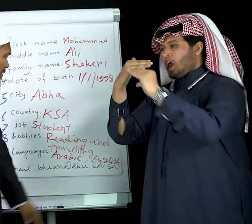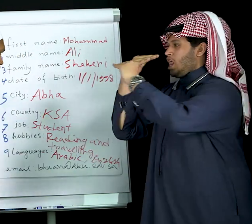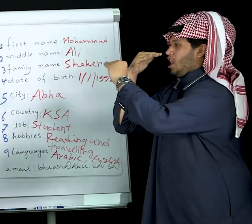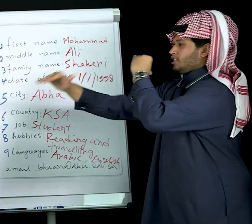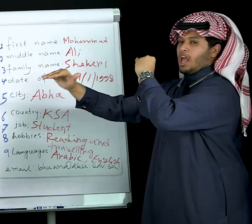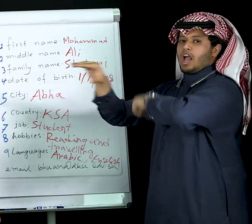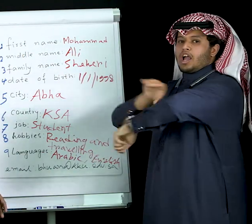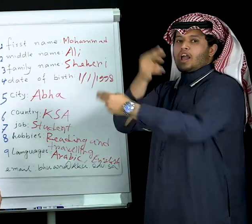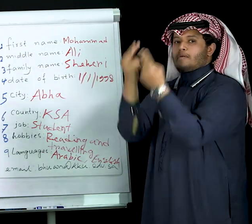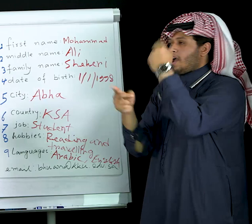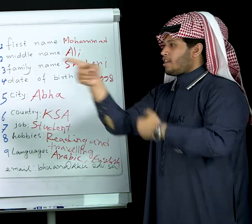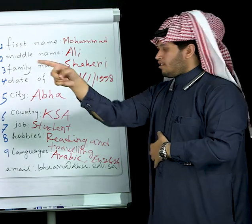bhuyan@kku.edu.sa.